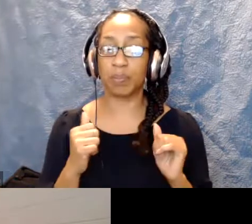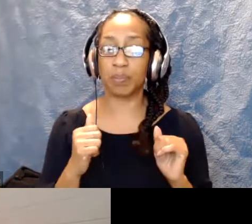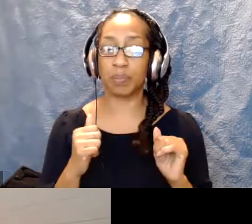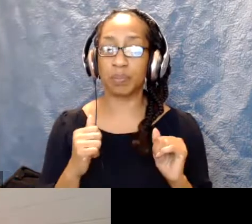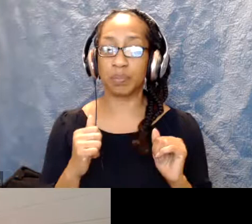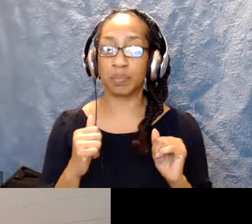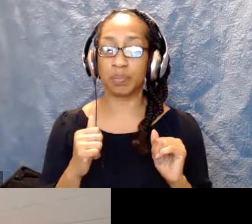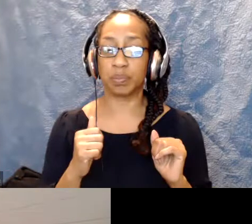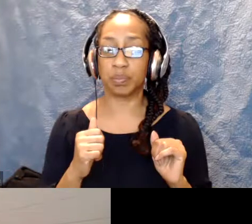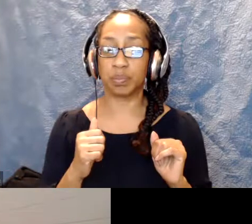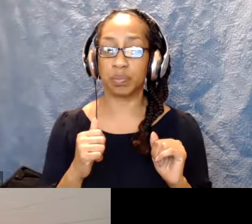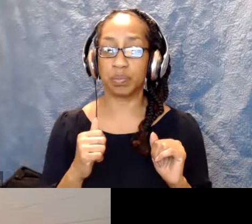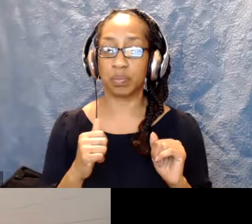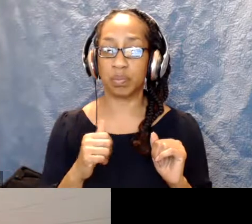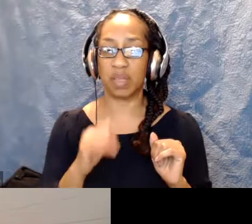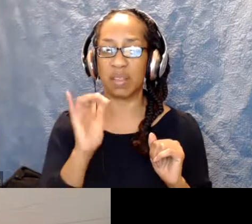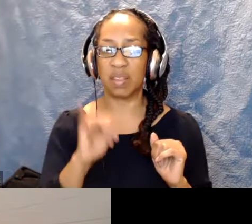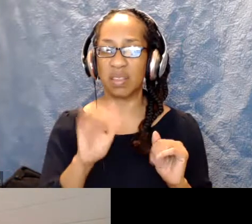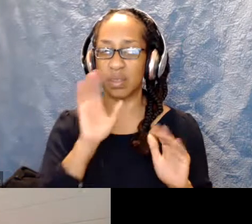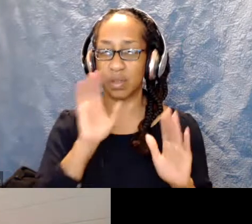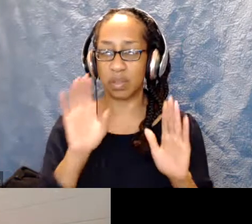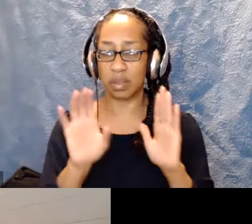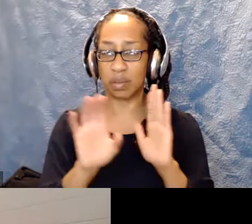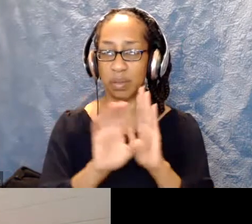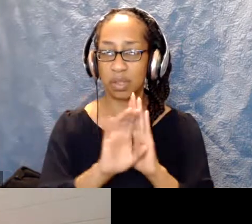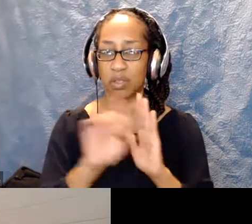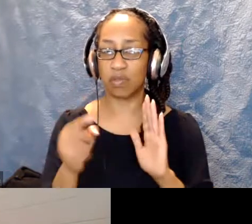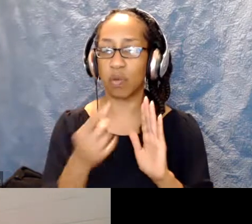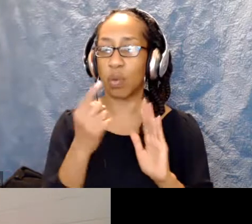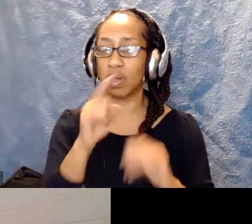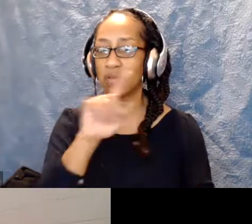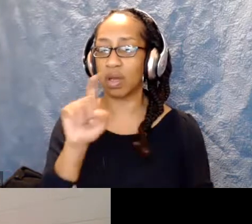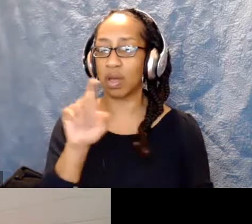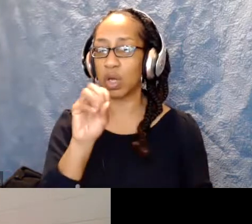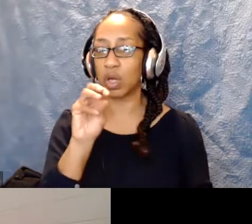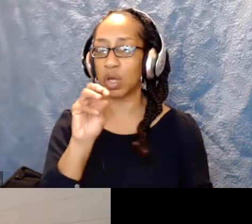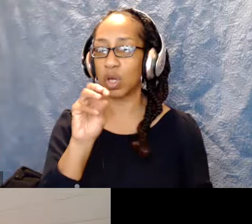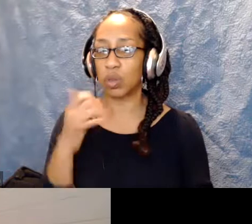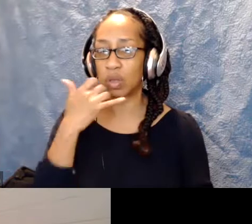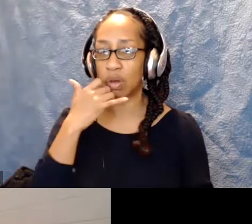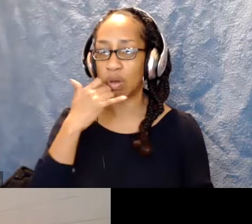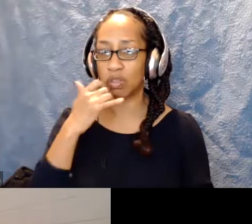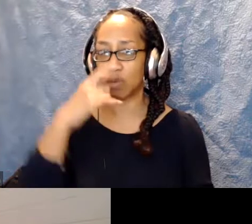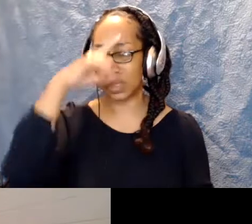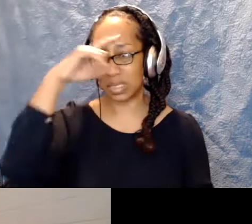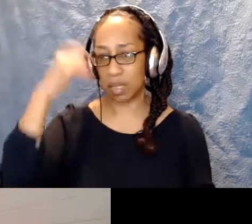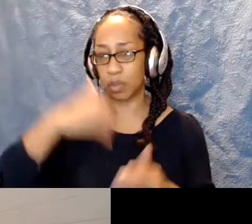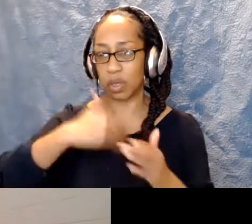And this is just a screenshot on the screen here of one of our Zoom calls from this summer. And next slide, please. I'll